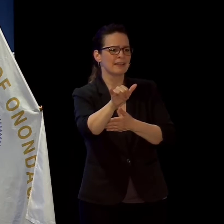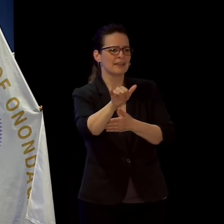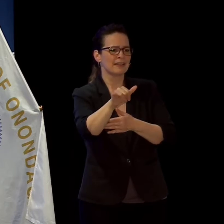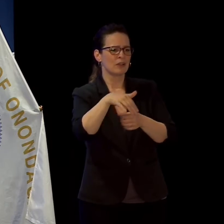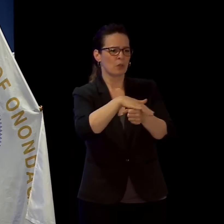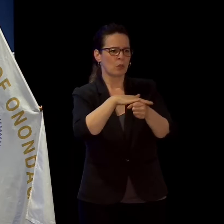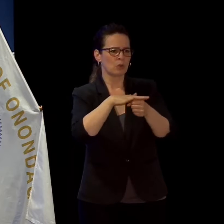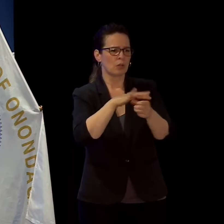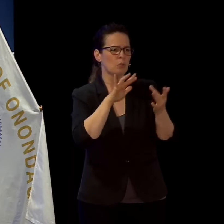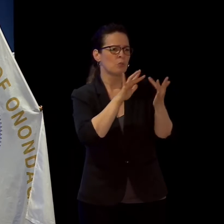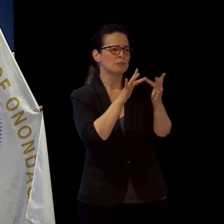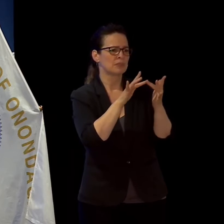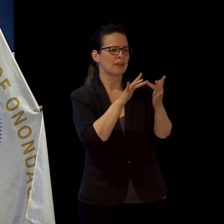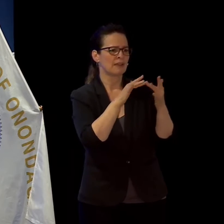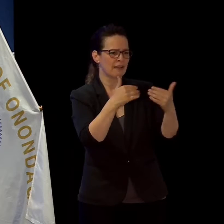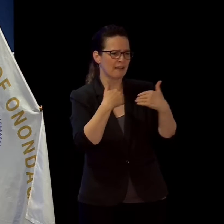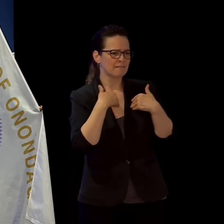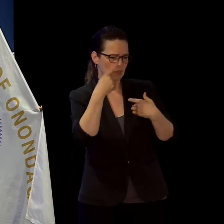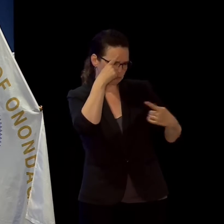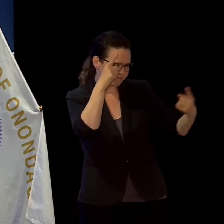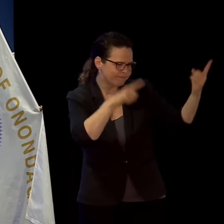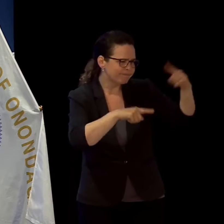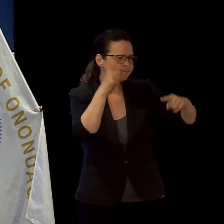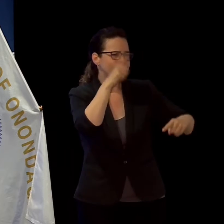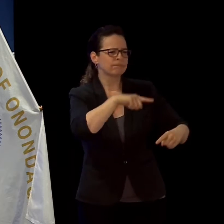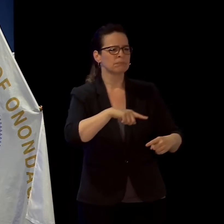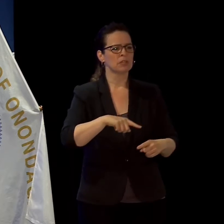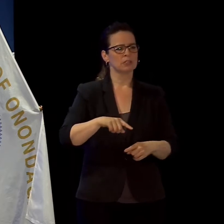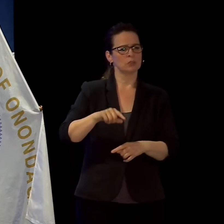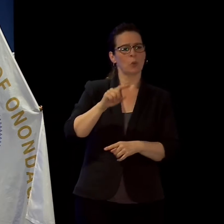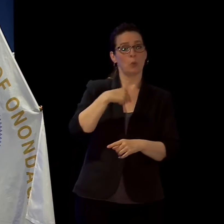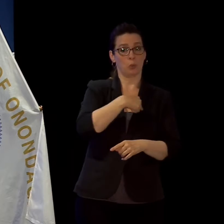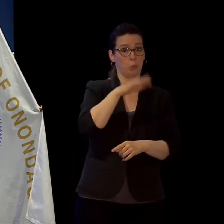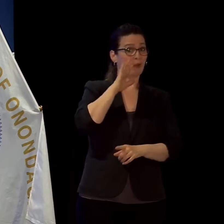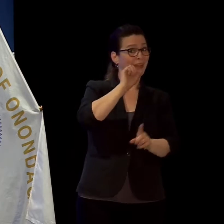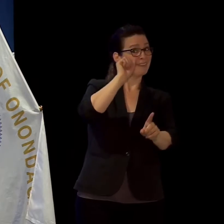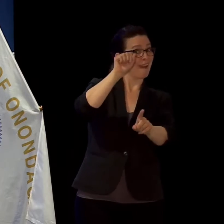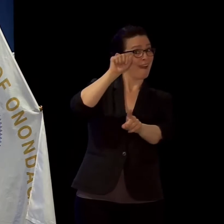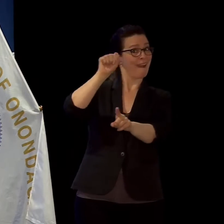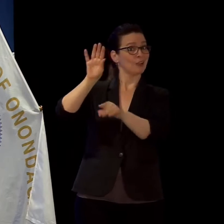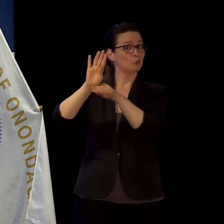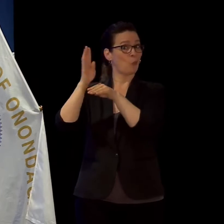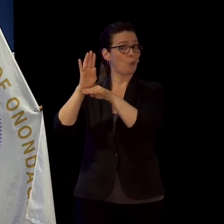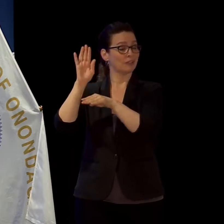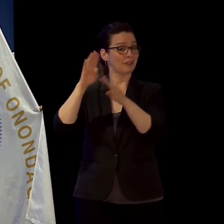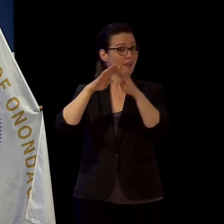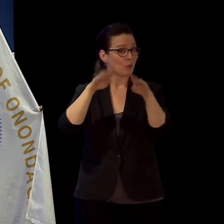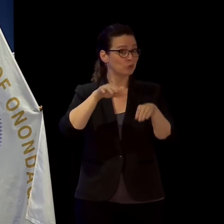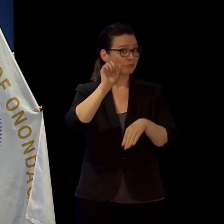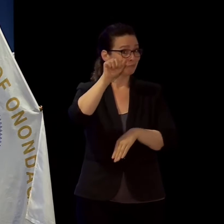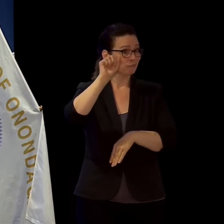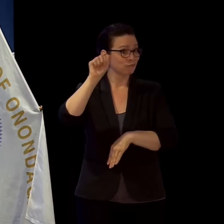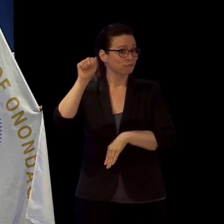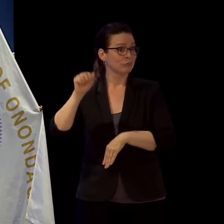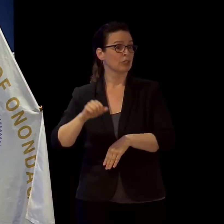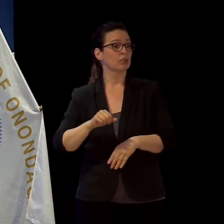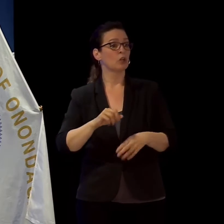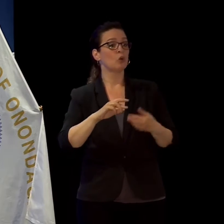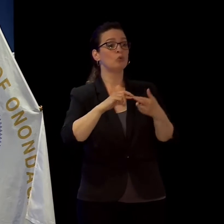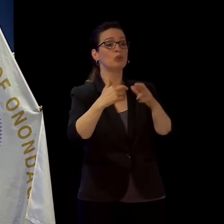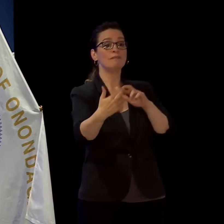having folks knocking on doors, looking at different things. We'll use reverse 911. But yeah, it will be